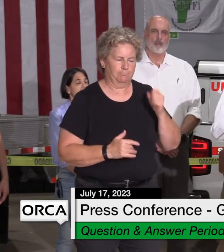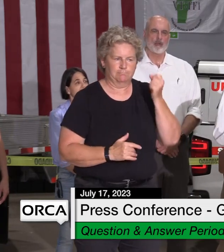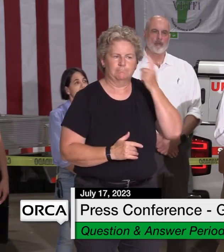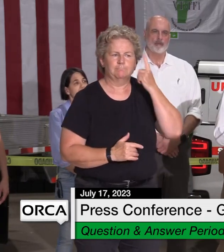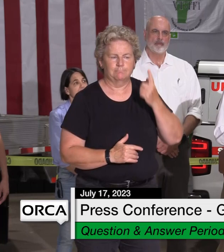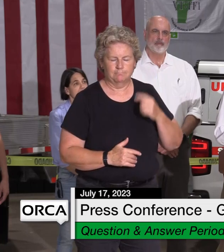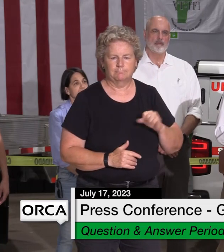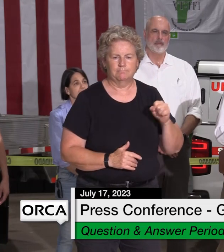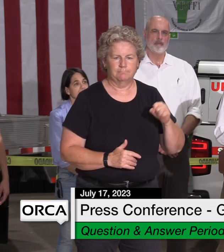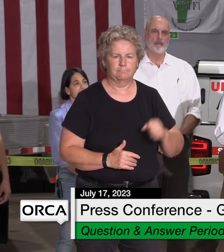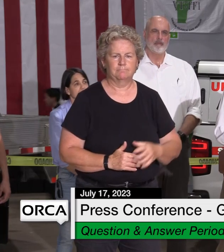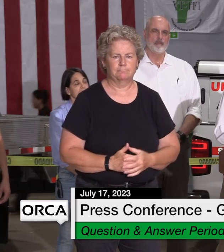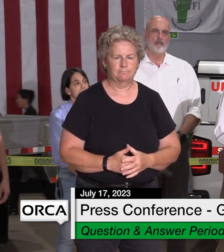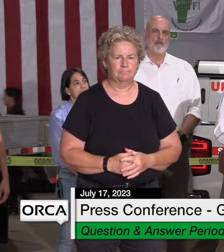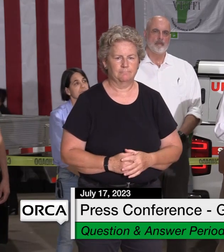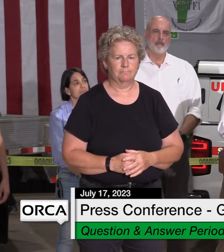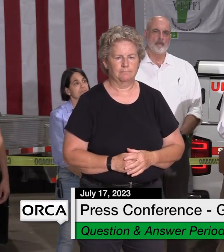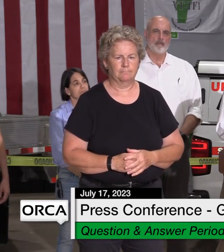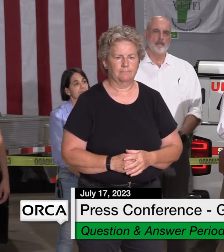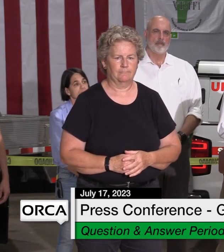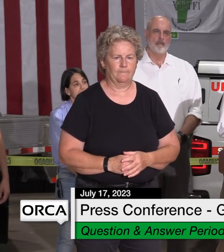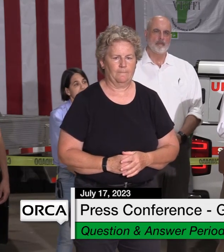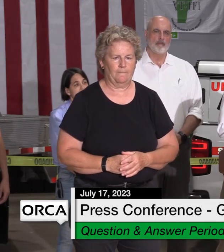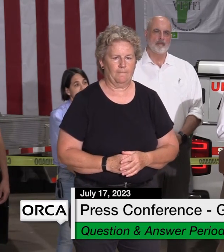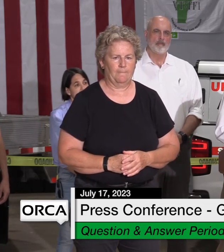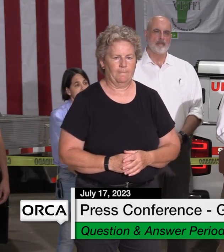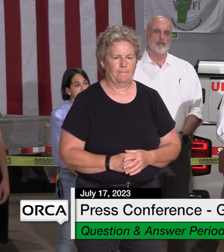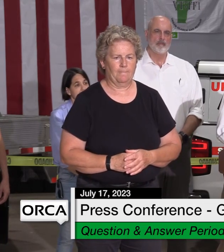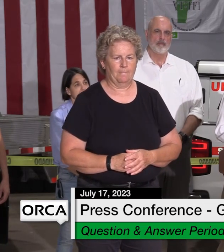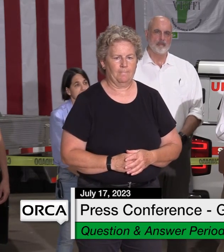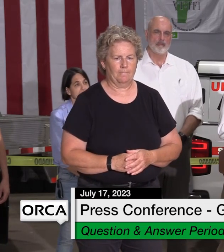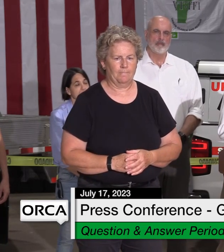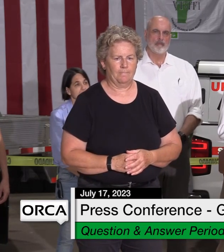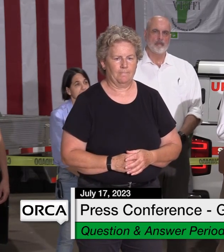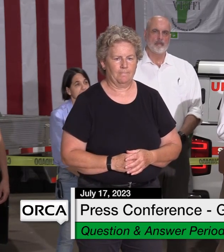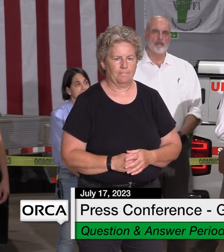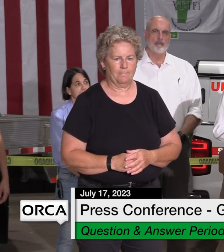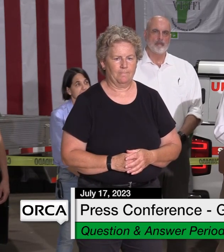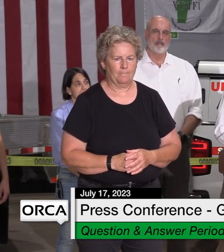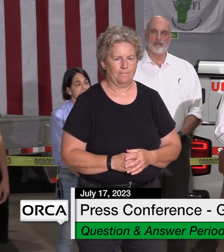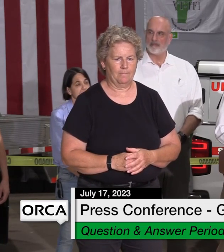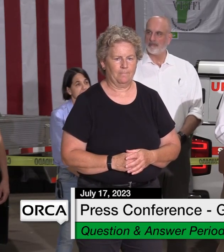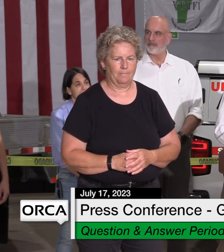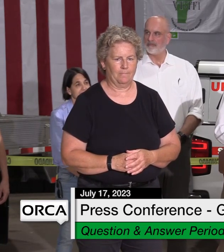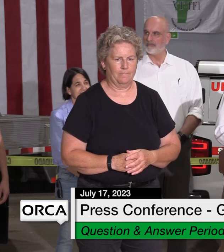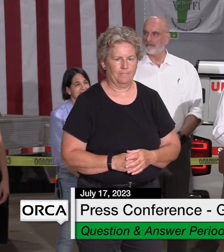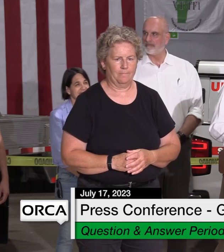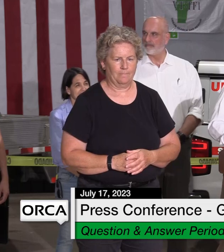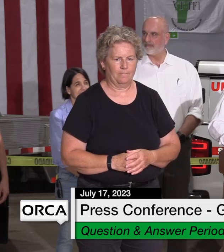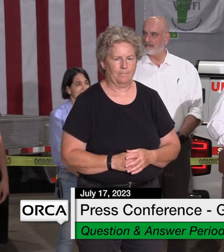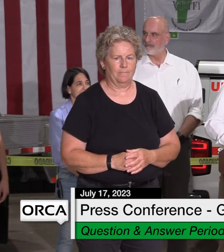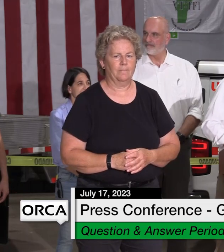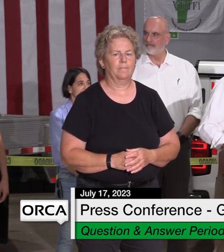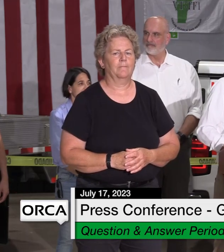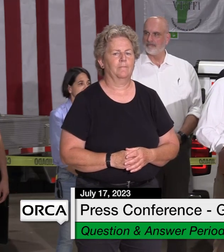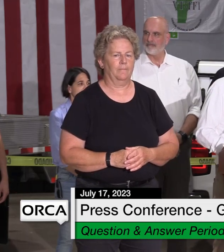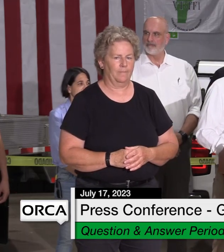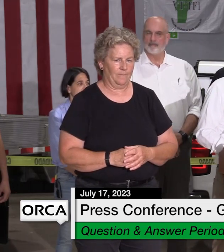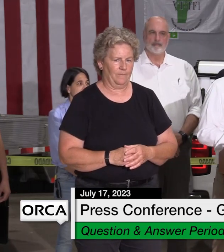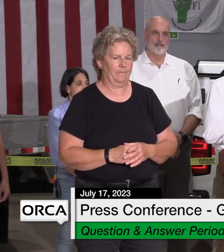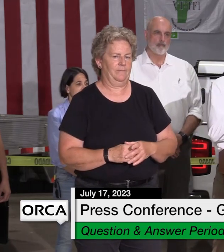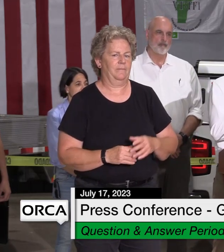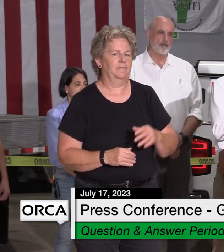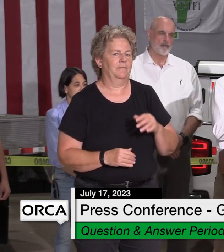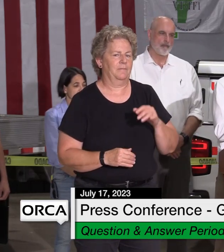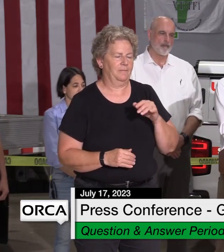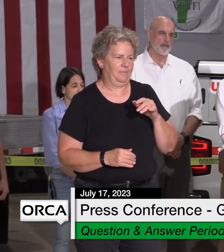V-Trans is hosting them. And they built relationships that I think are going to be part of the glue that makes all that possible. But let me take the liberty of inviting